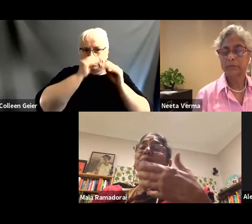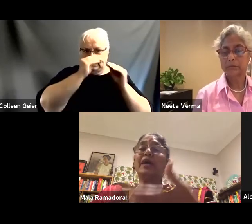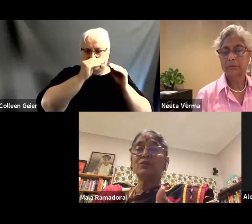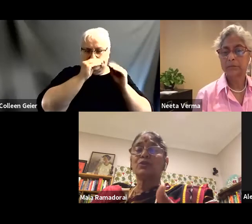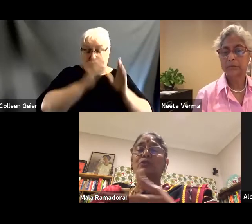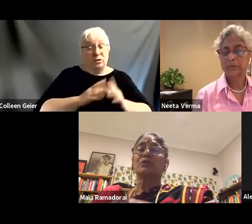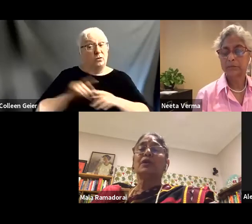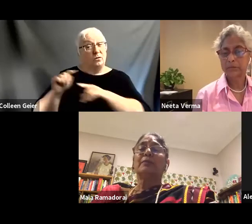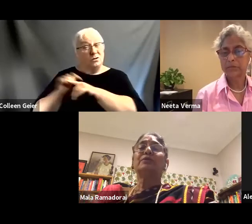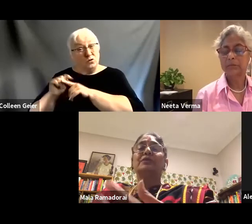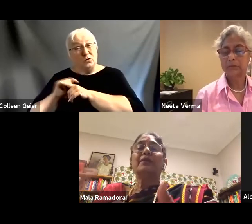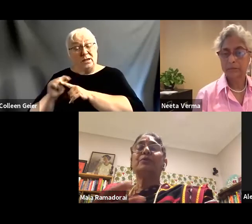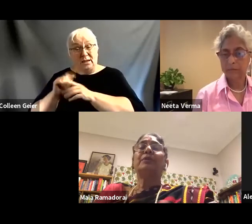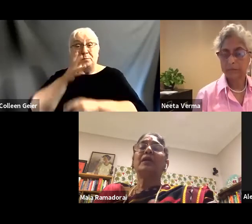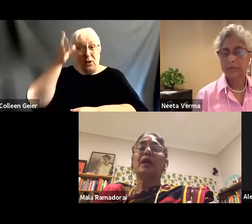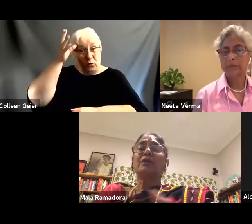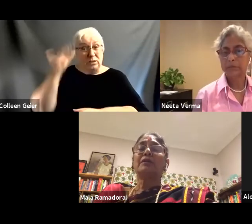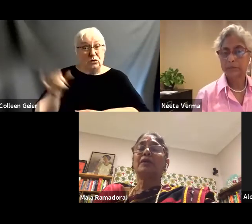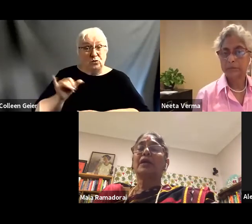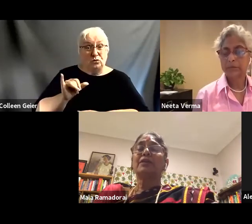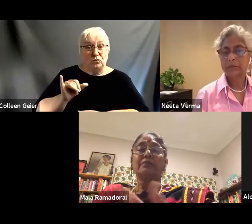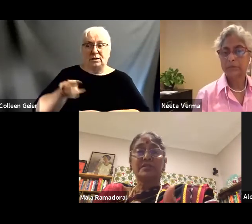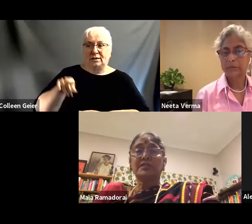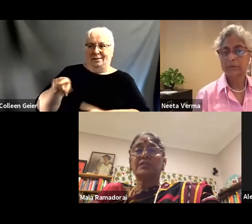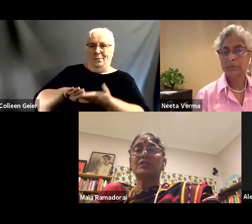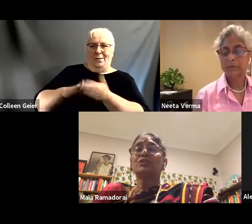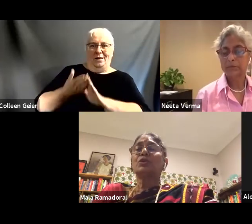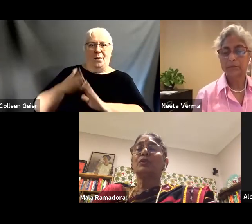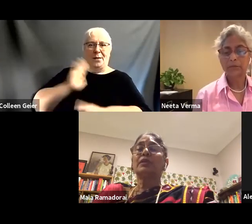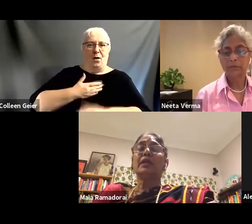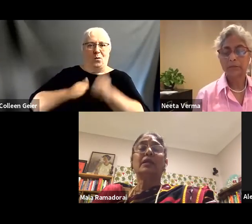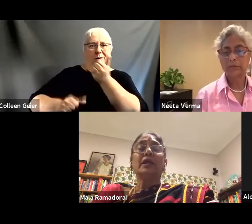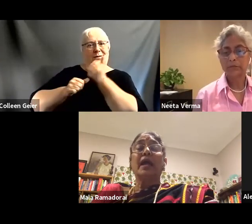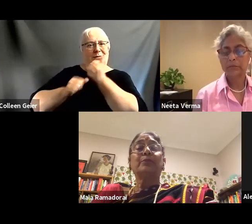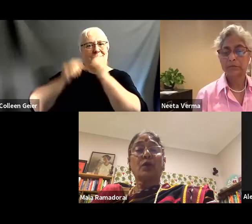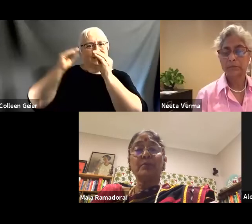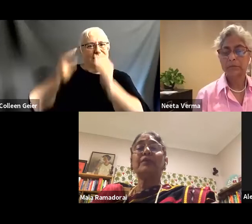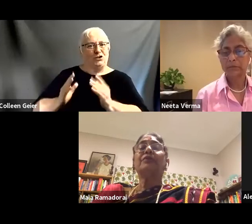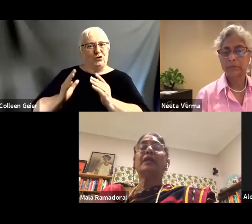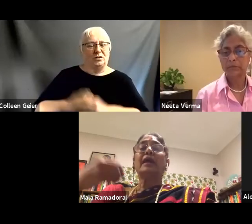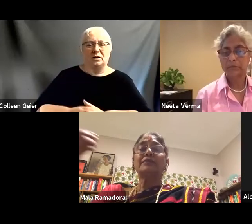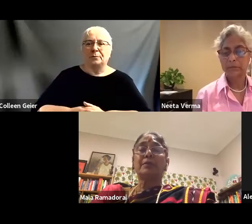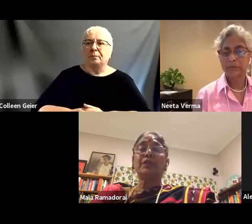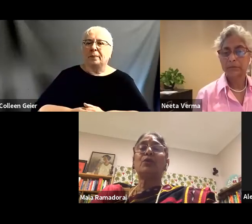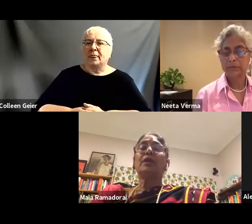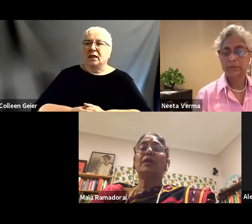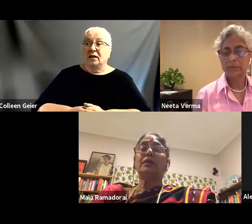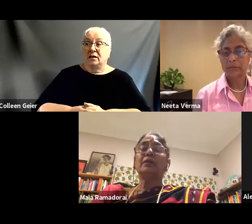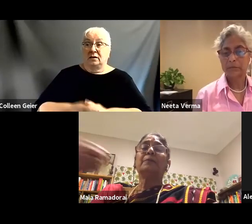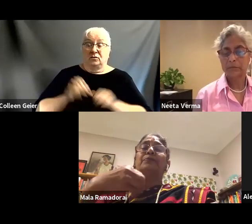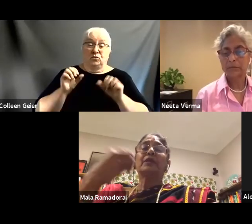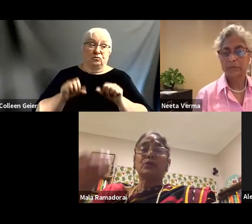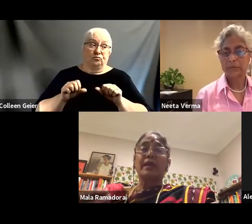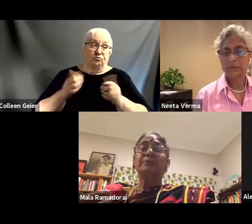say, but parents also, because they would be our kind of assistants in this whole thing. And probably if we can have somebody going